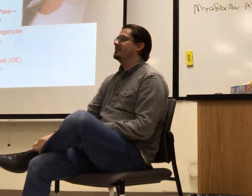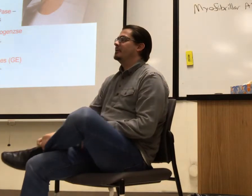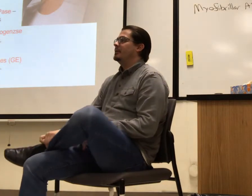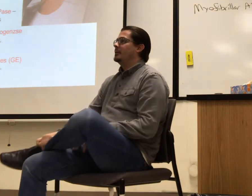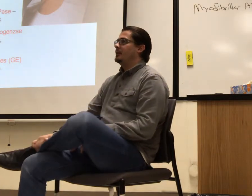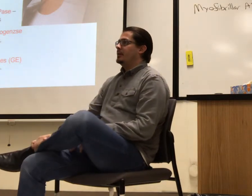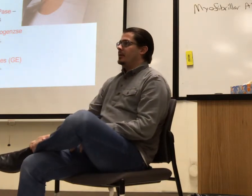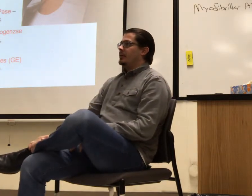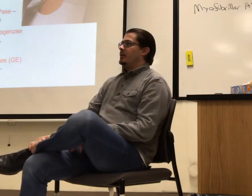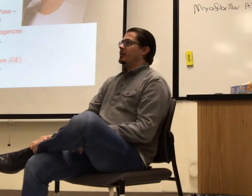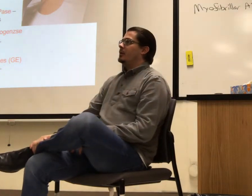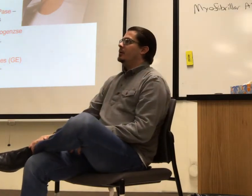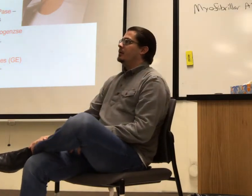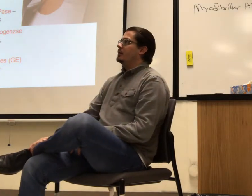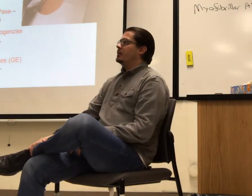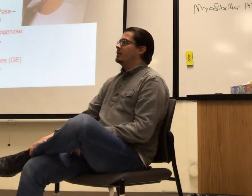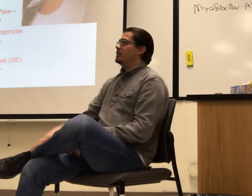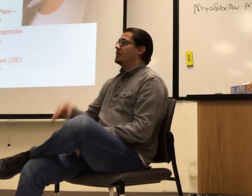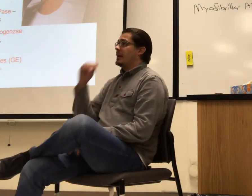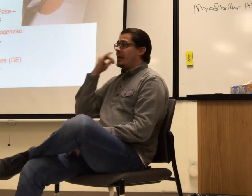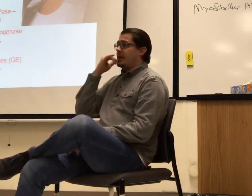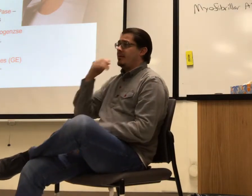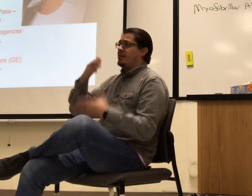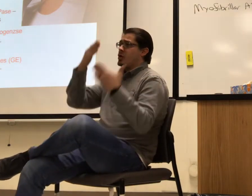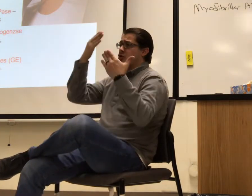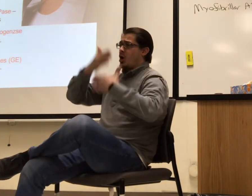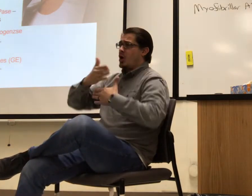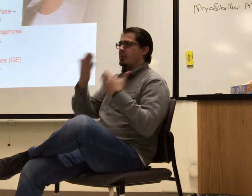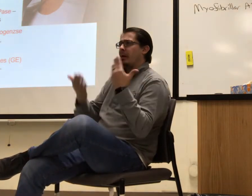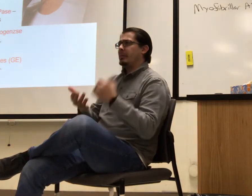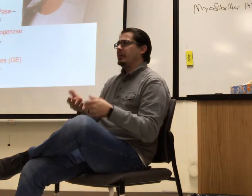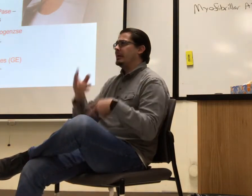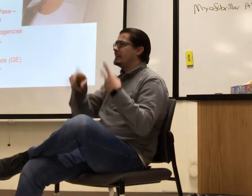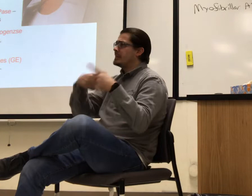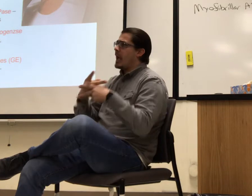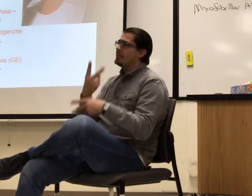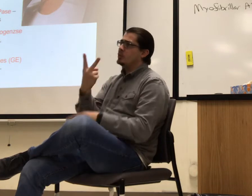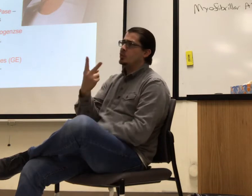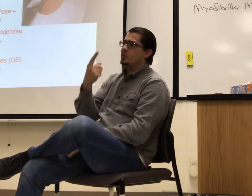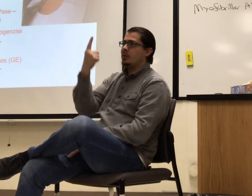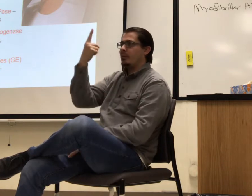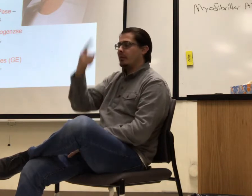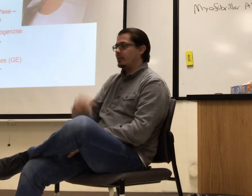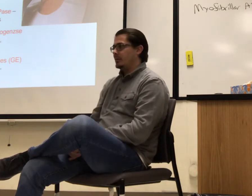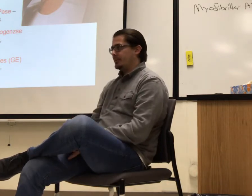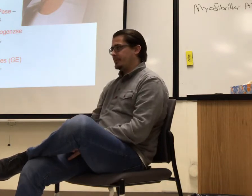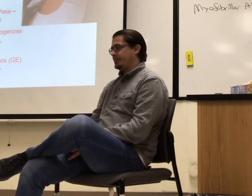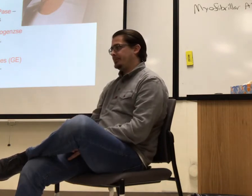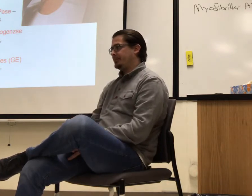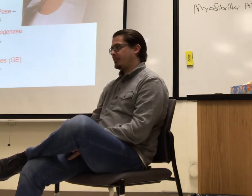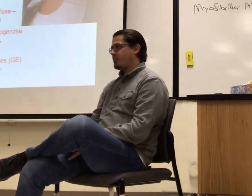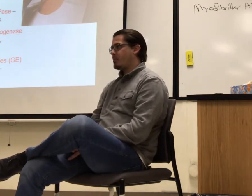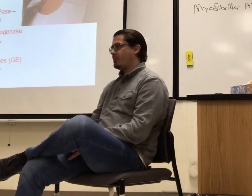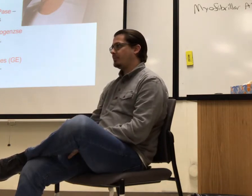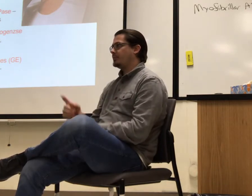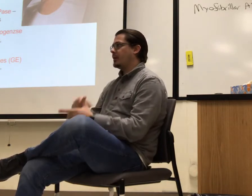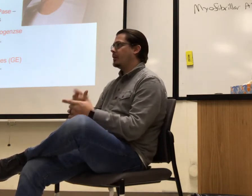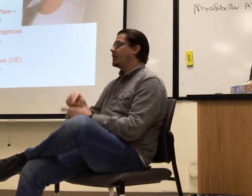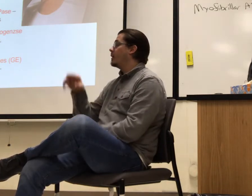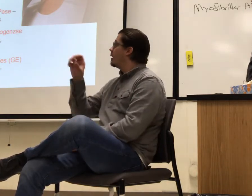So that's a clue. Oh, it stains dark for this. Maybe it's a type 2 something. All right, so then you have the